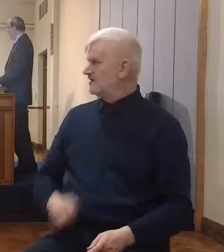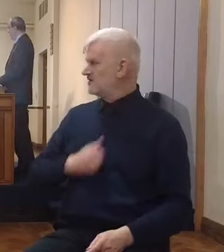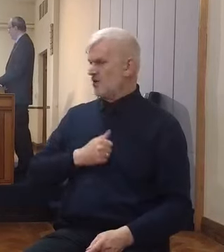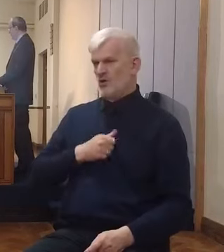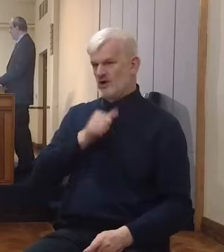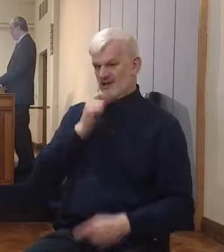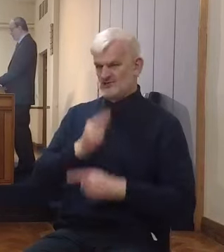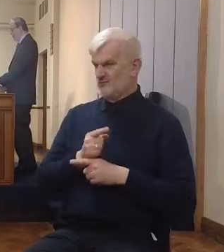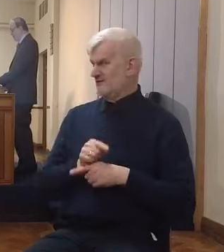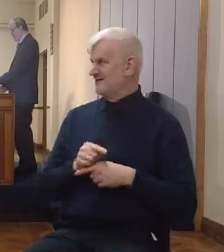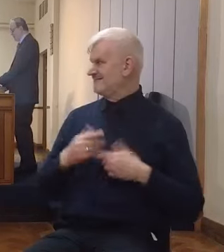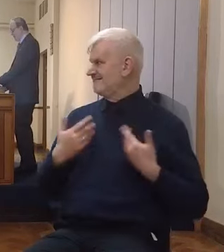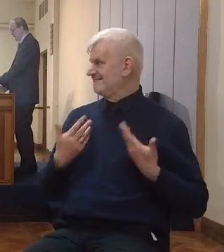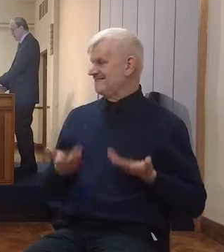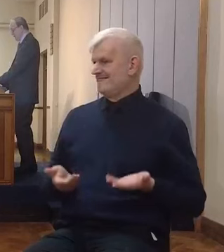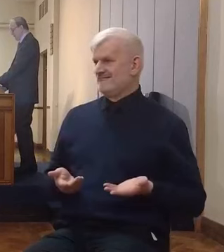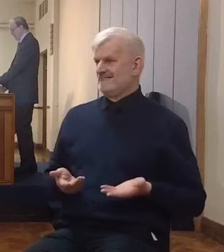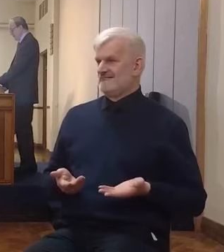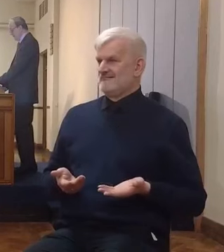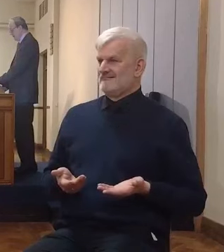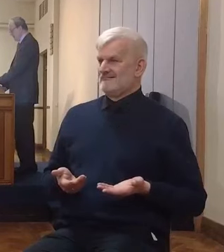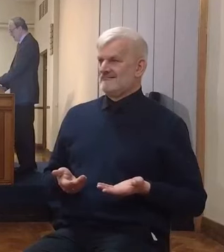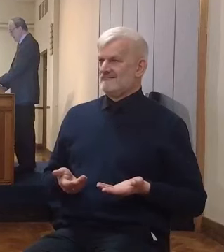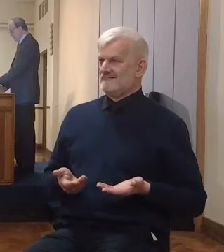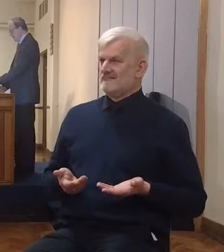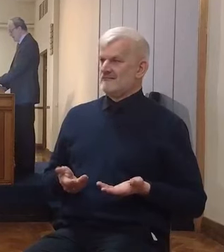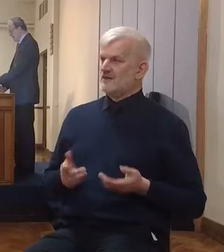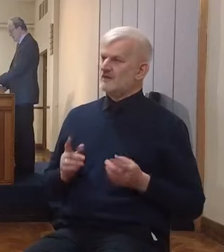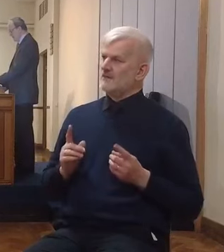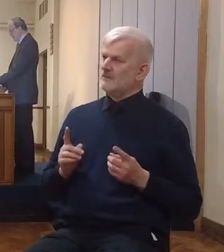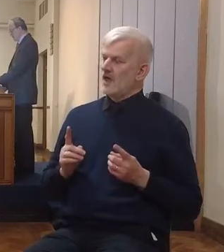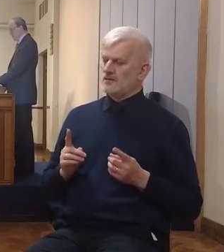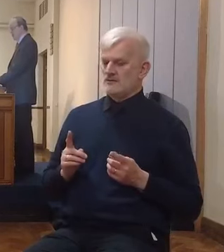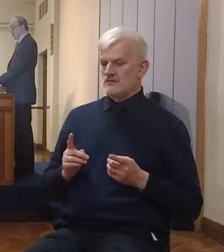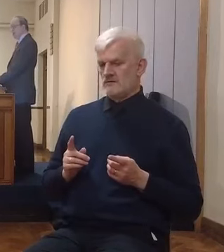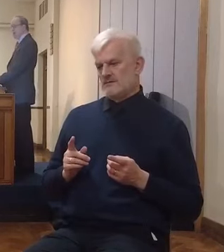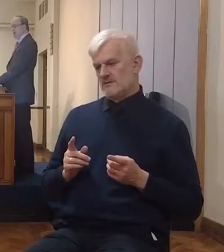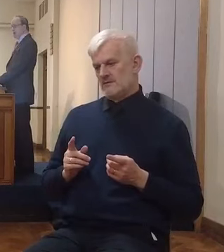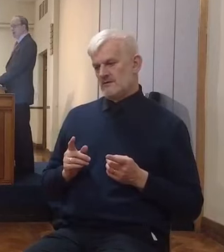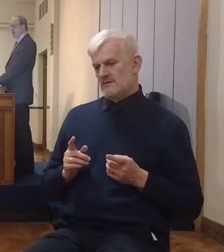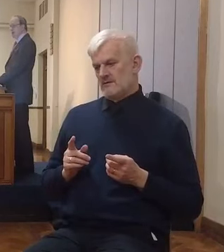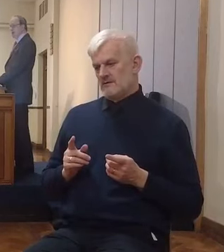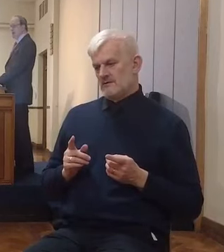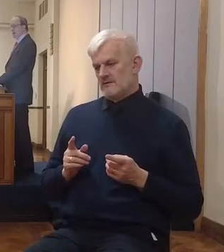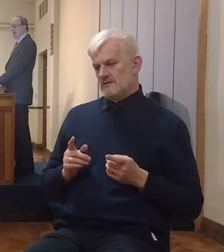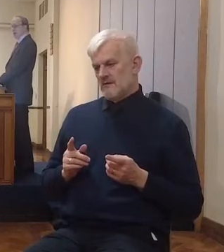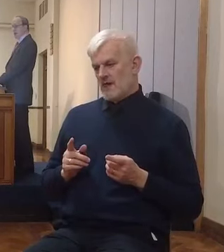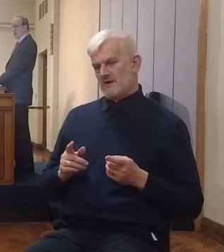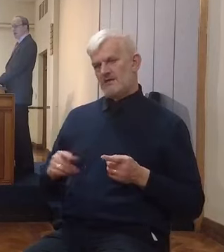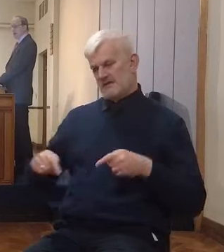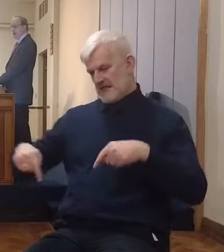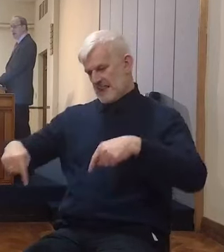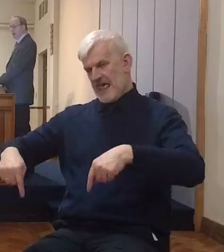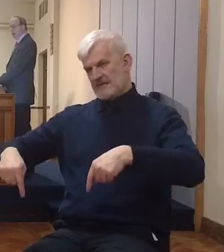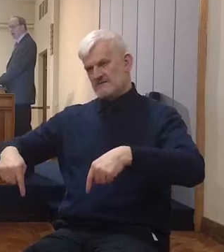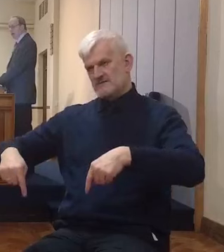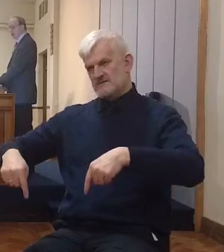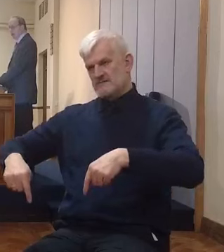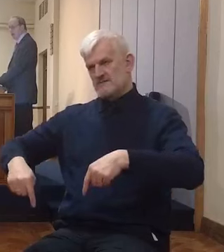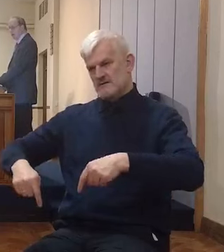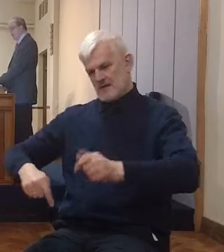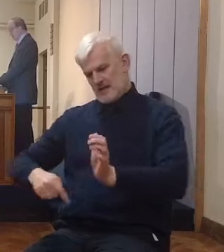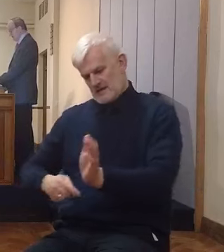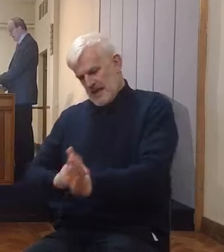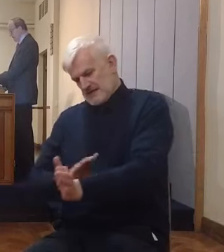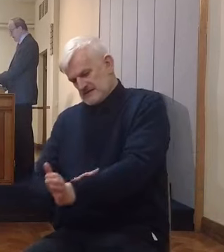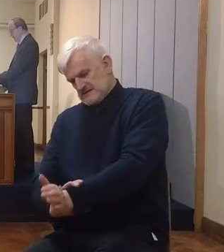about, but by severing the horse's main tendon and artery, so